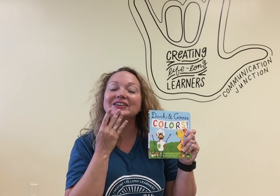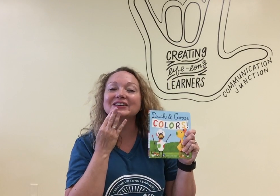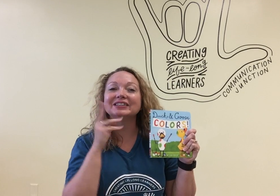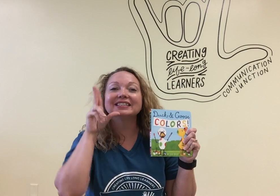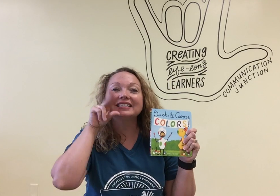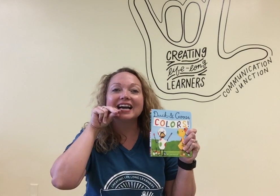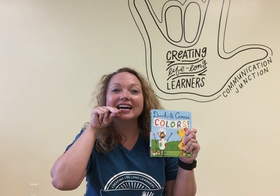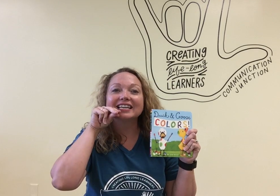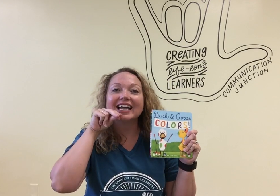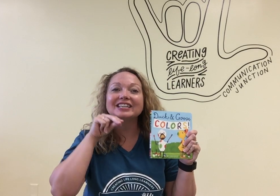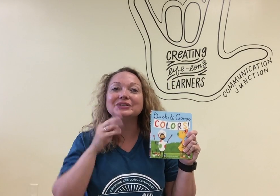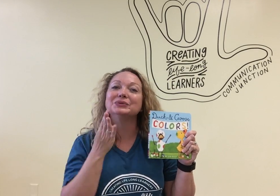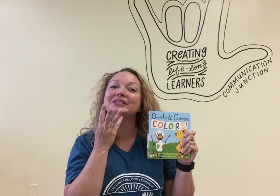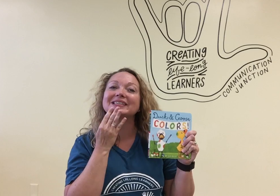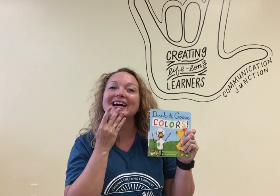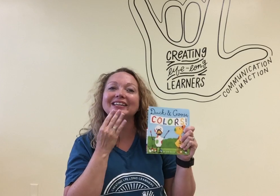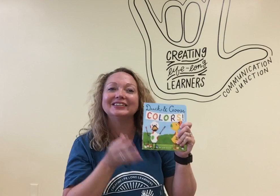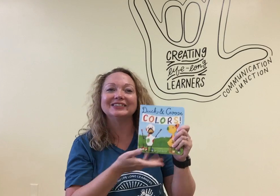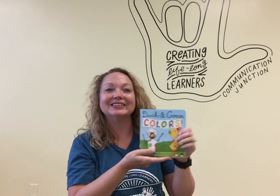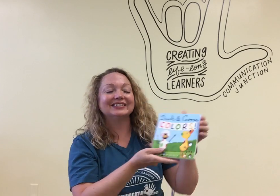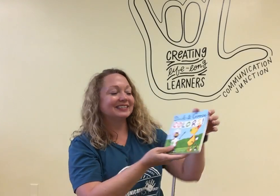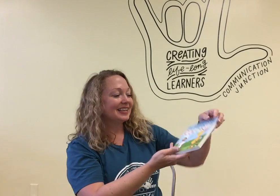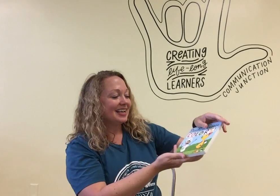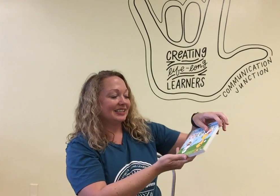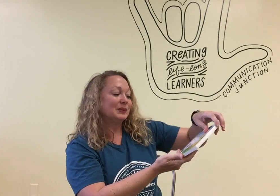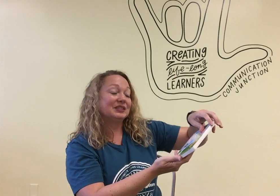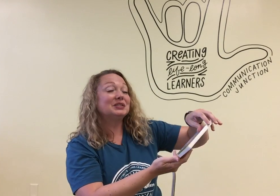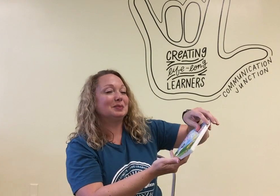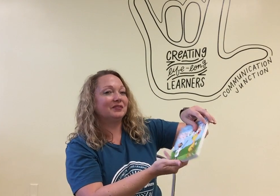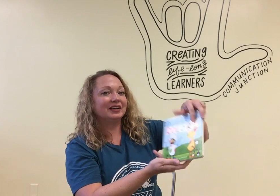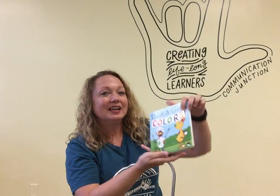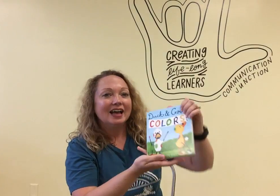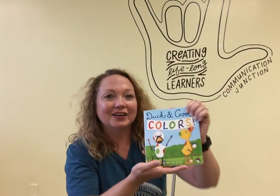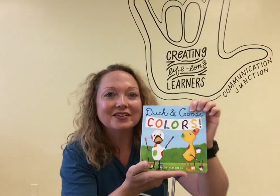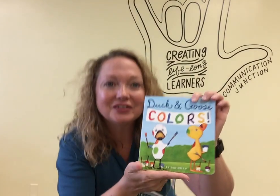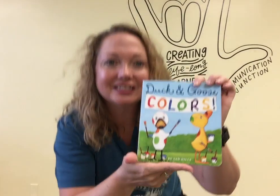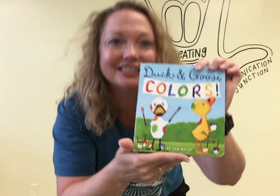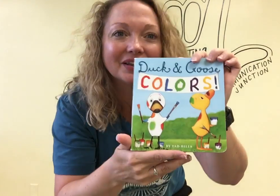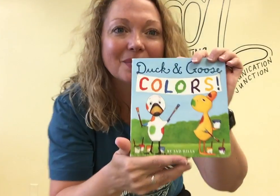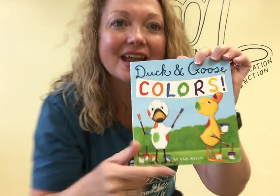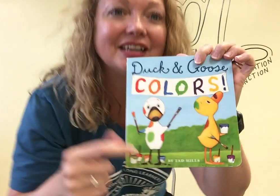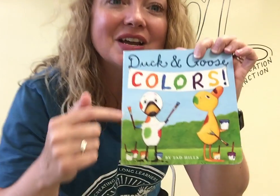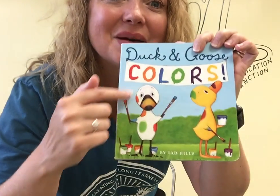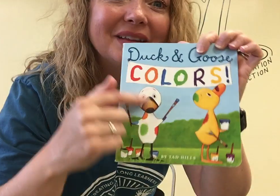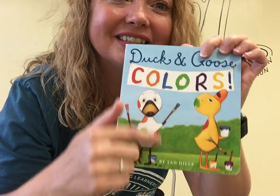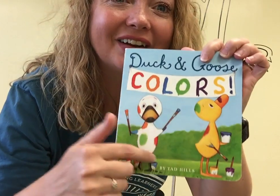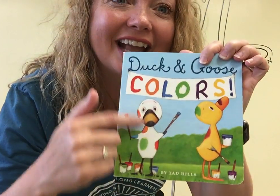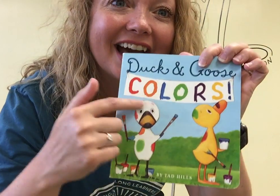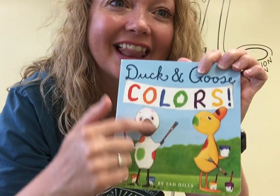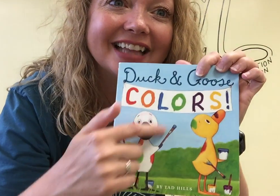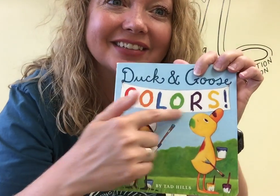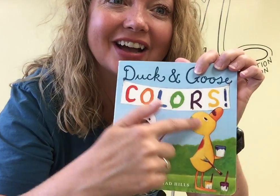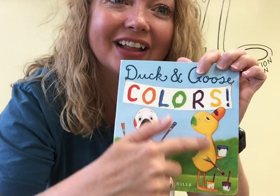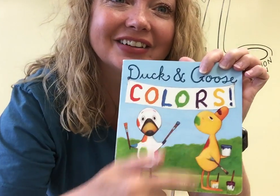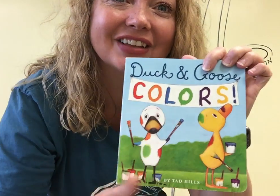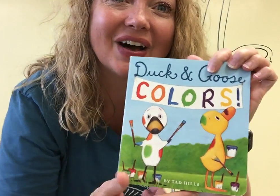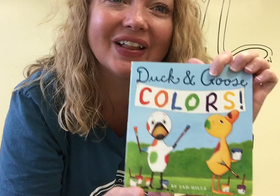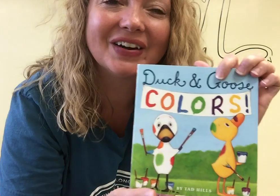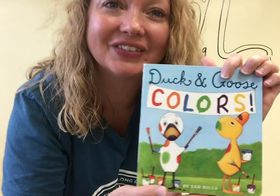Colors. Duck and Goose Colors. This one's super fun. I don't know if you can see it on the page, but he's already got lots of colors all over him.